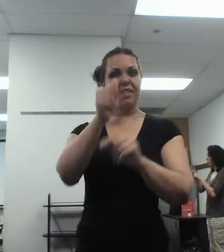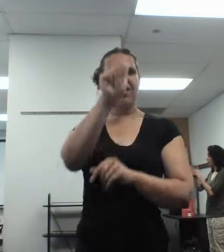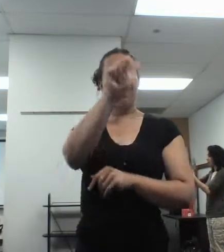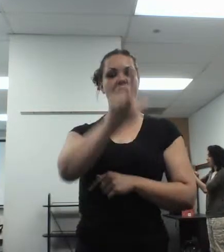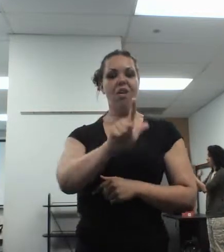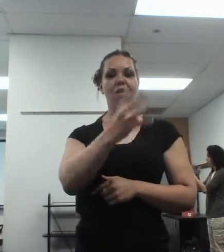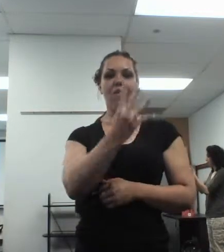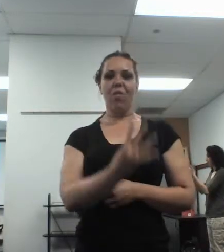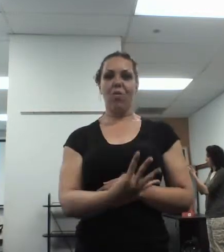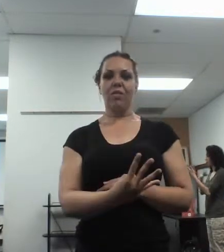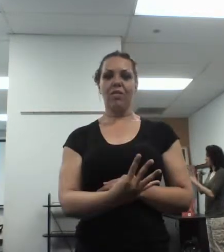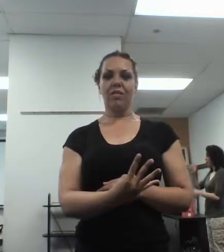means you're doing it beautifully.